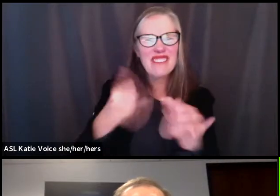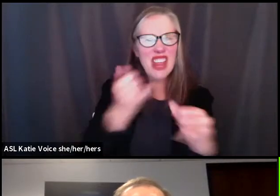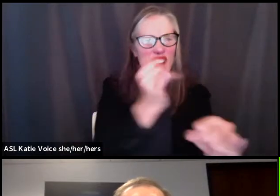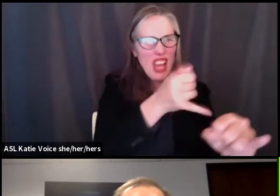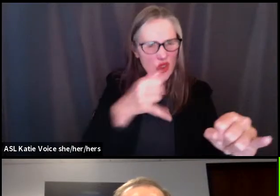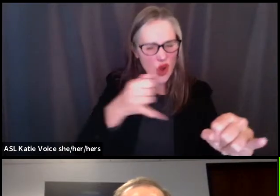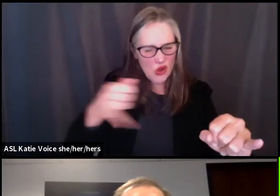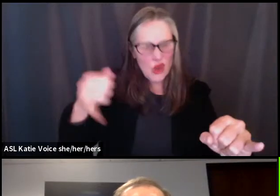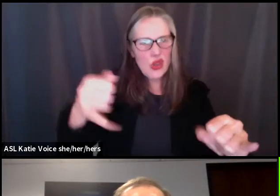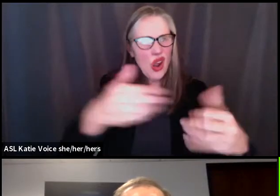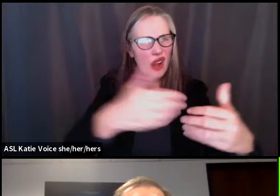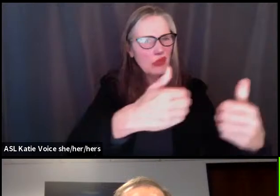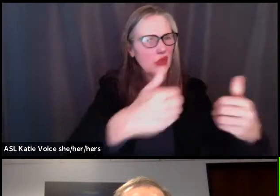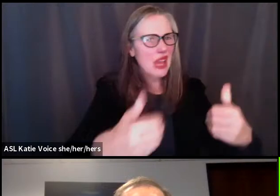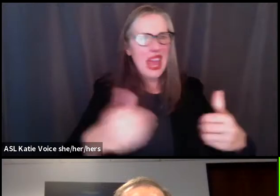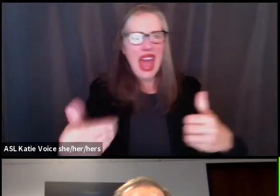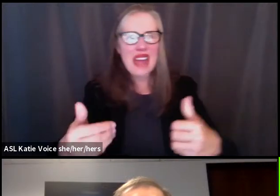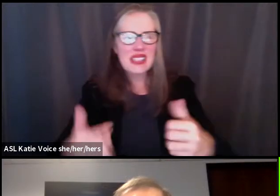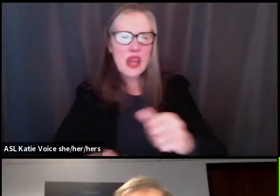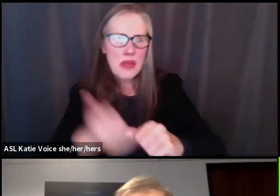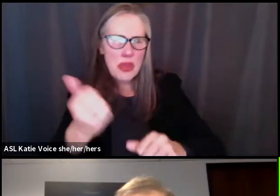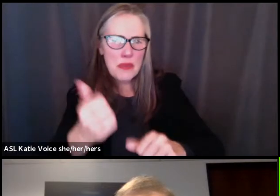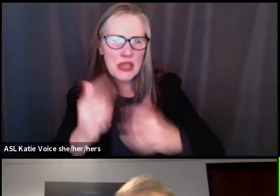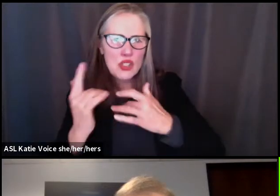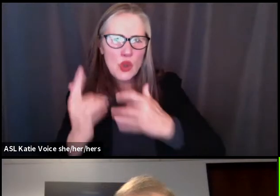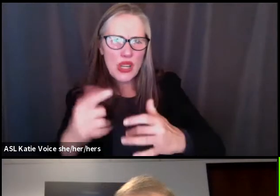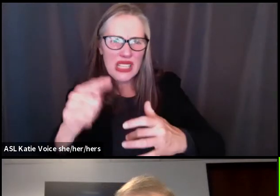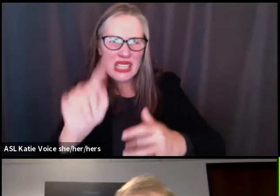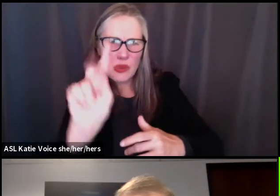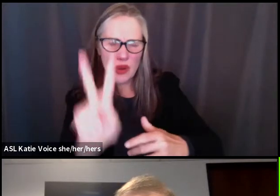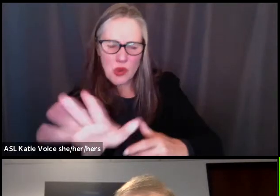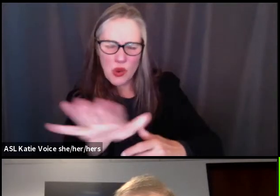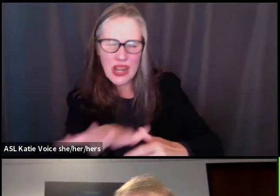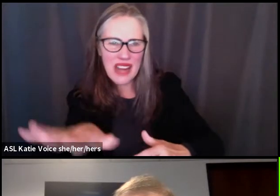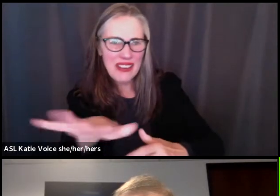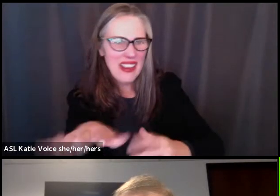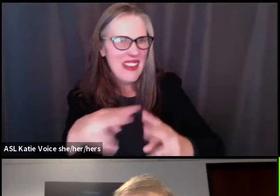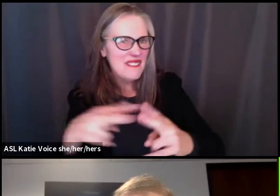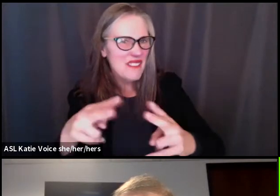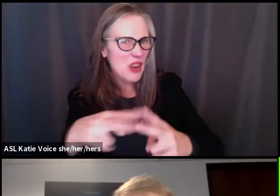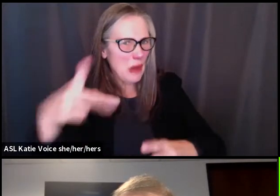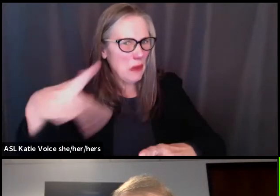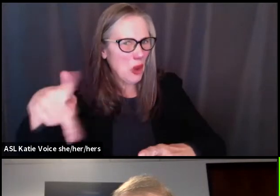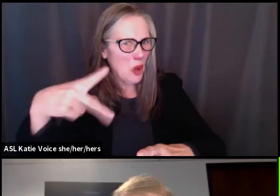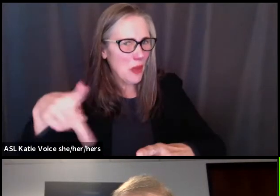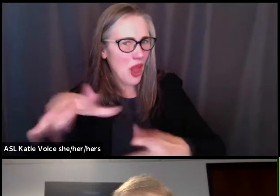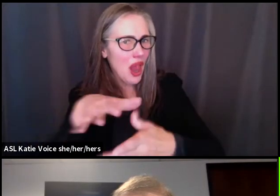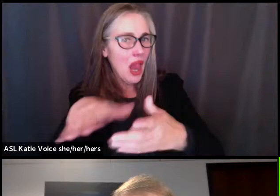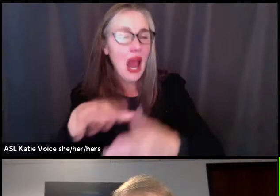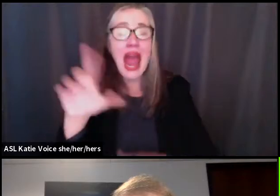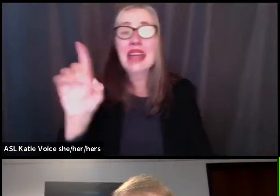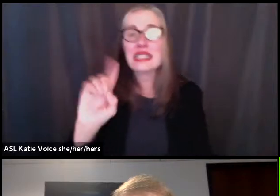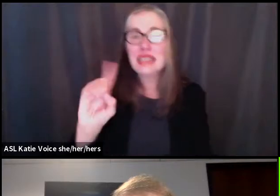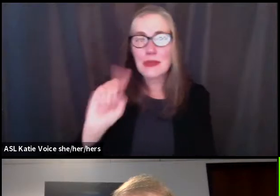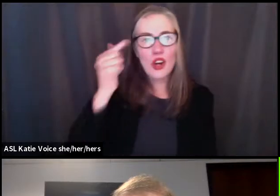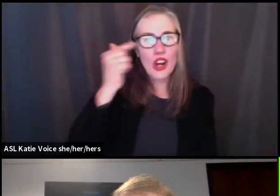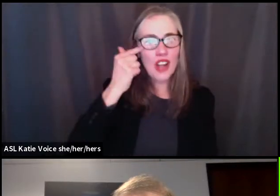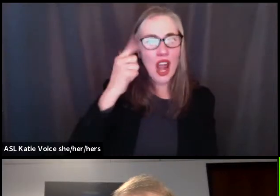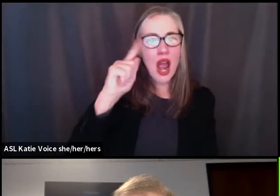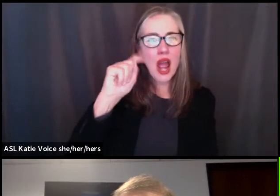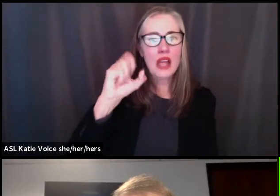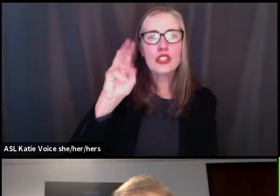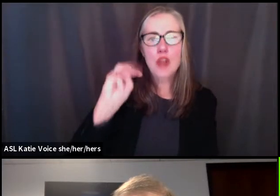a 4-district majority in a state that's very purple, and the Democratic governor, Tom